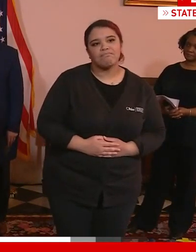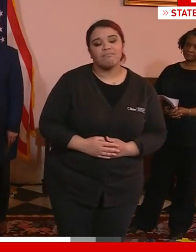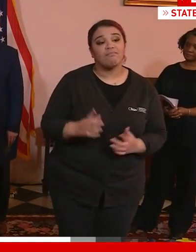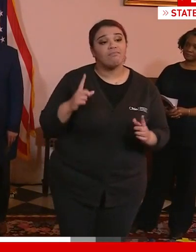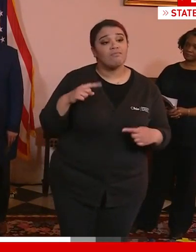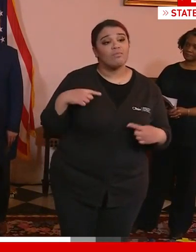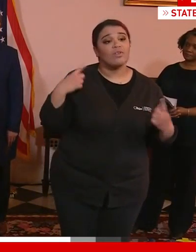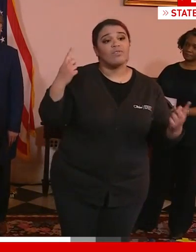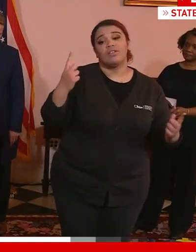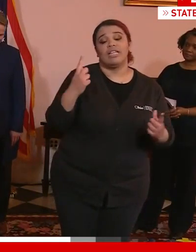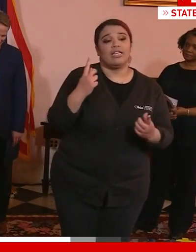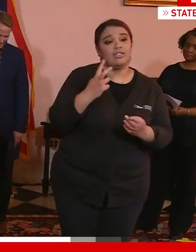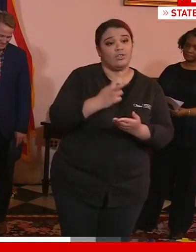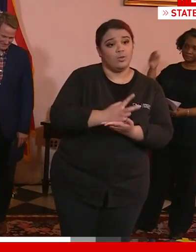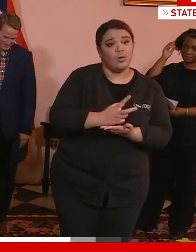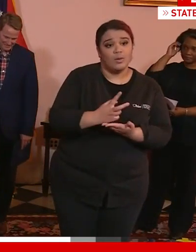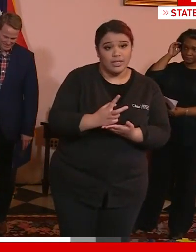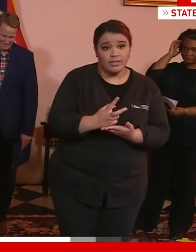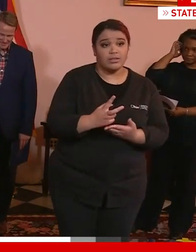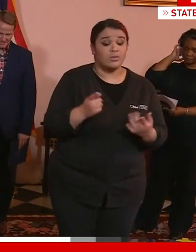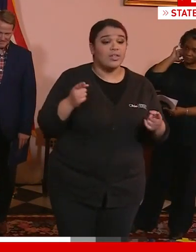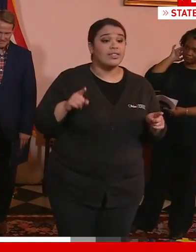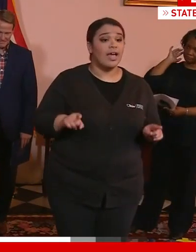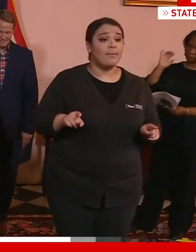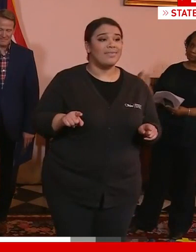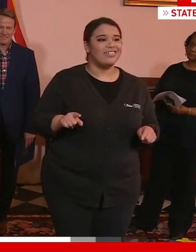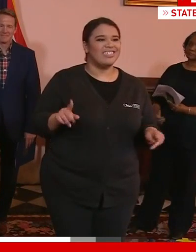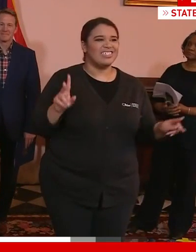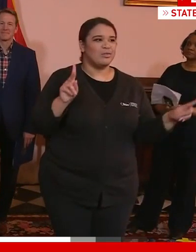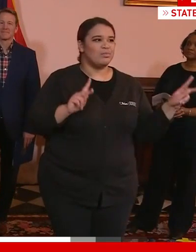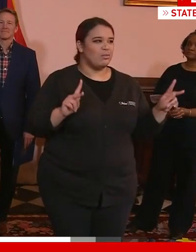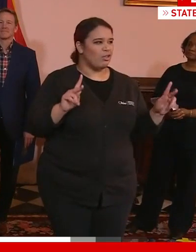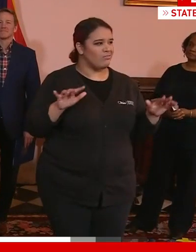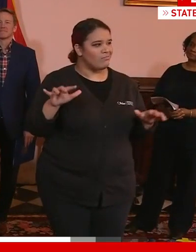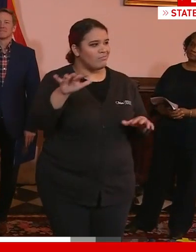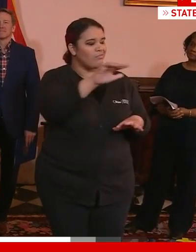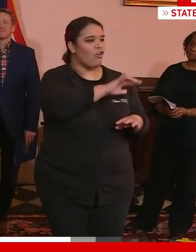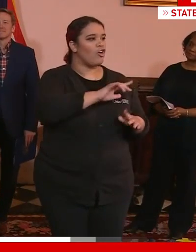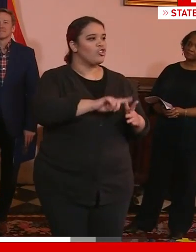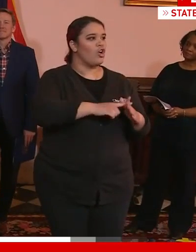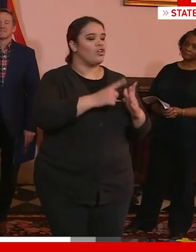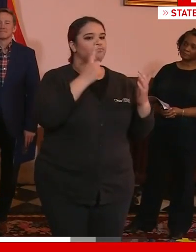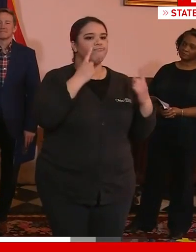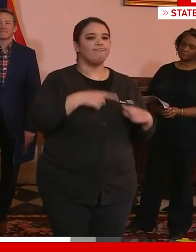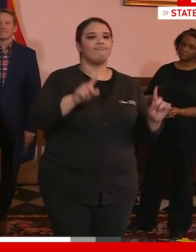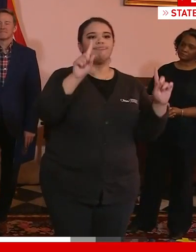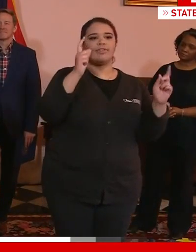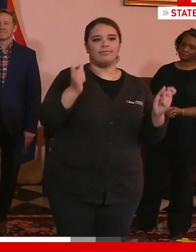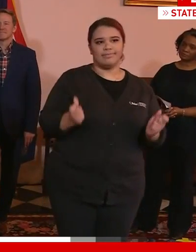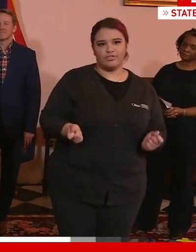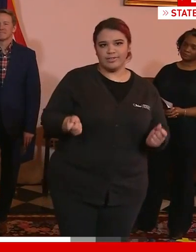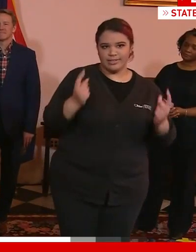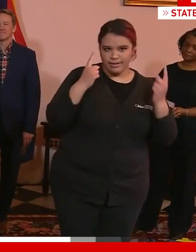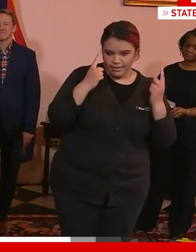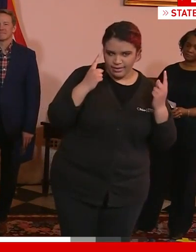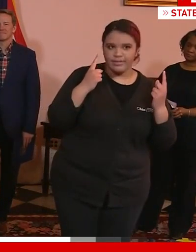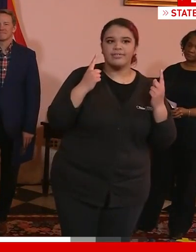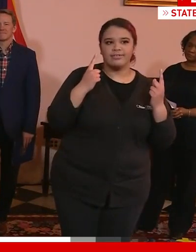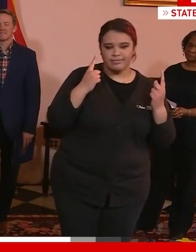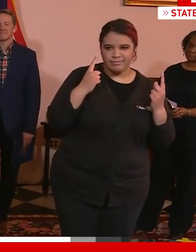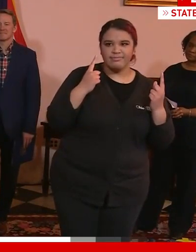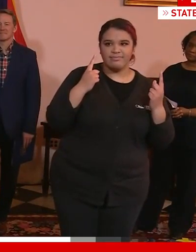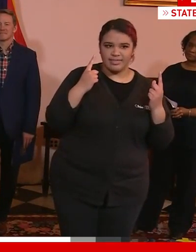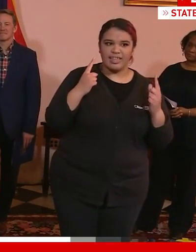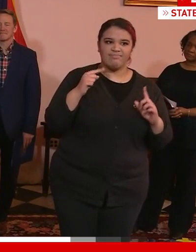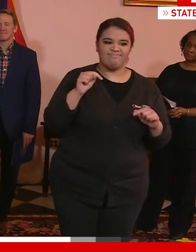the original announcement is the public's understanding of the gravity of the situation has increased. And